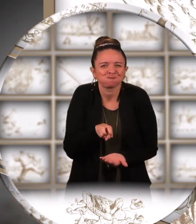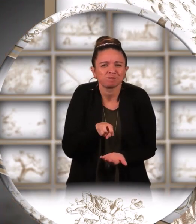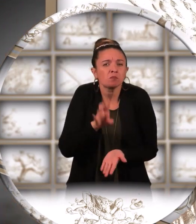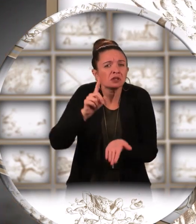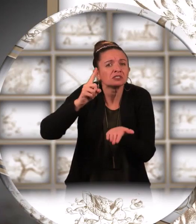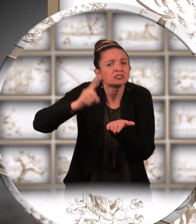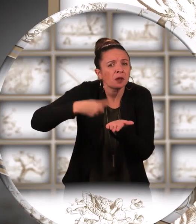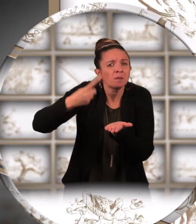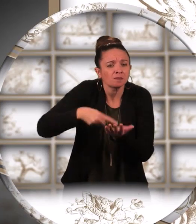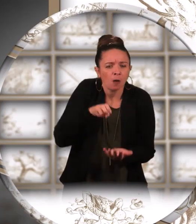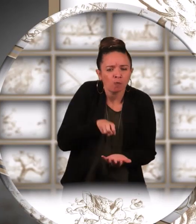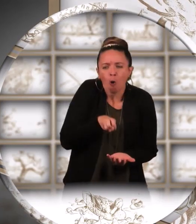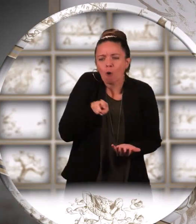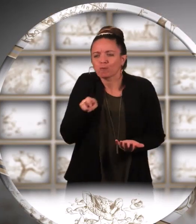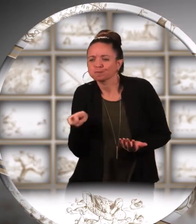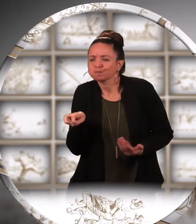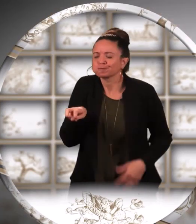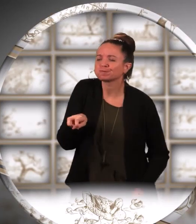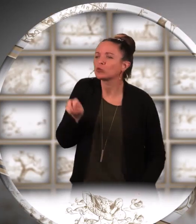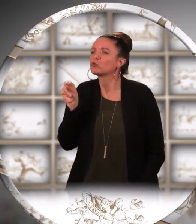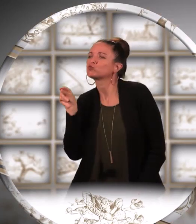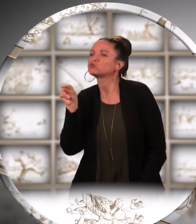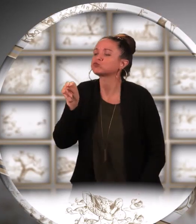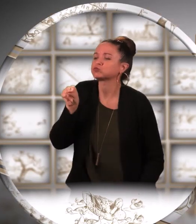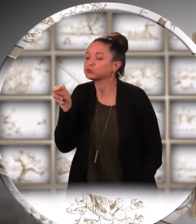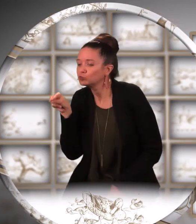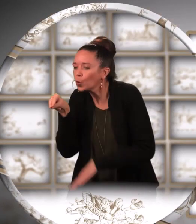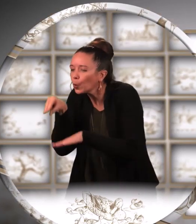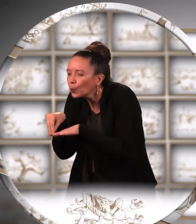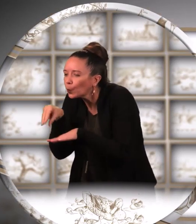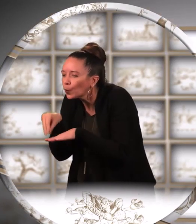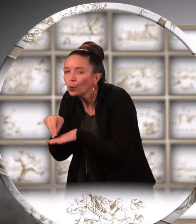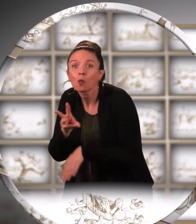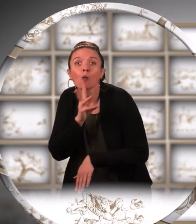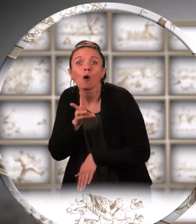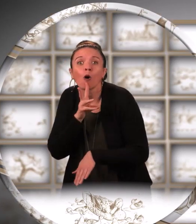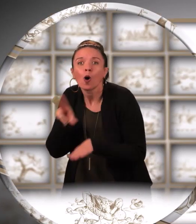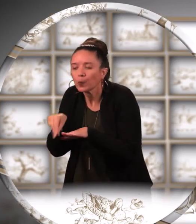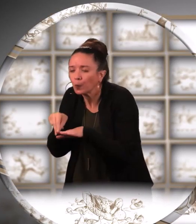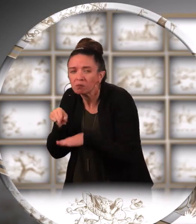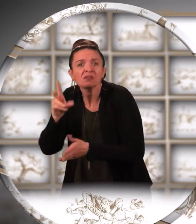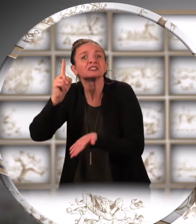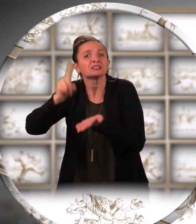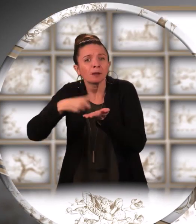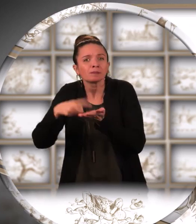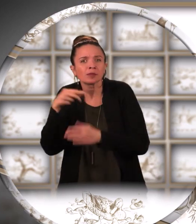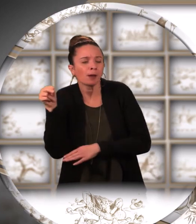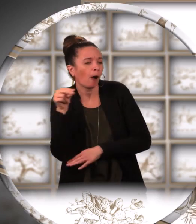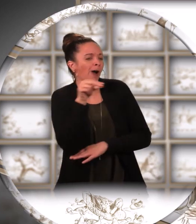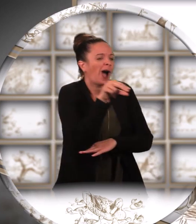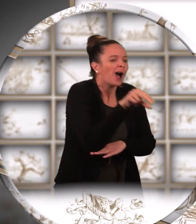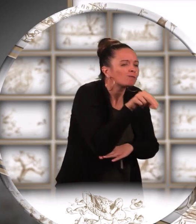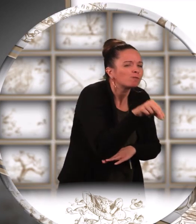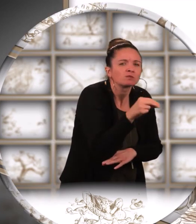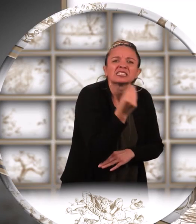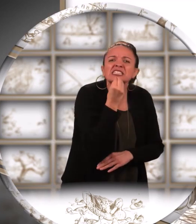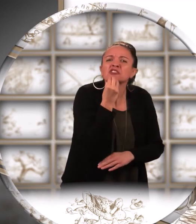She moved off the nest only to get a drink of water, or to have her